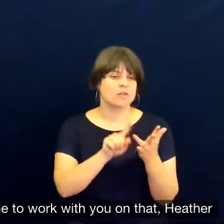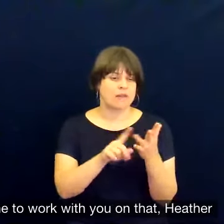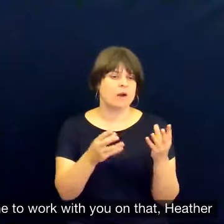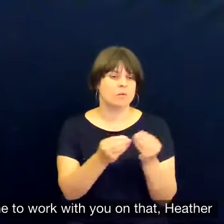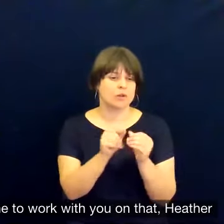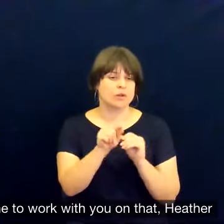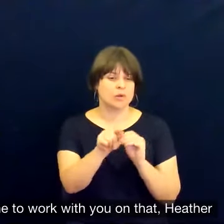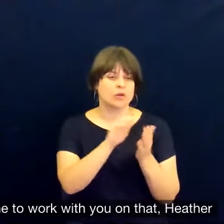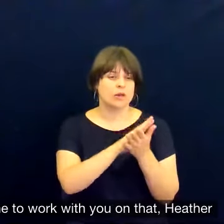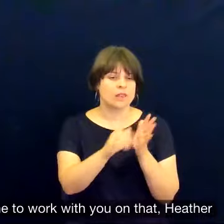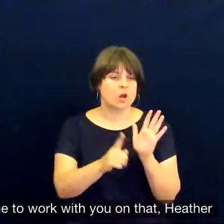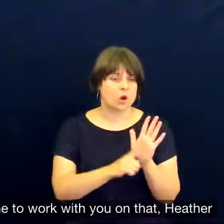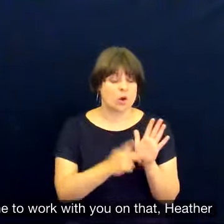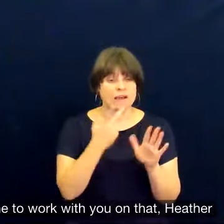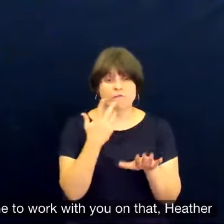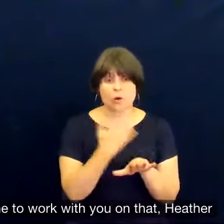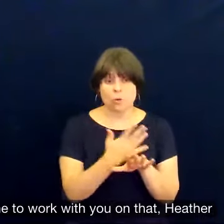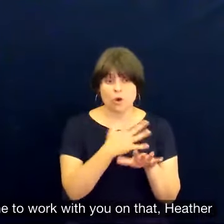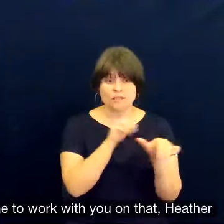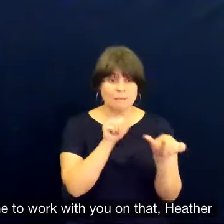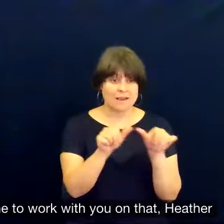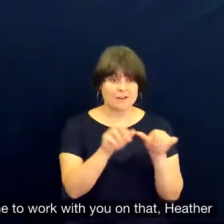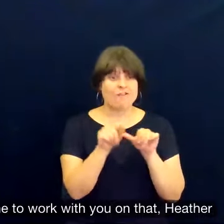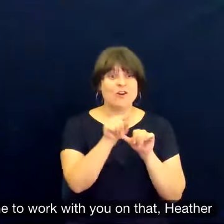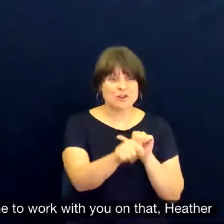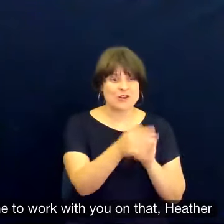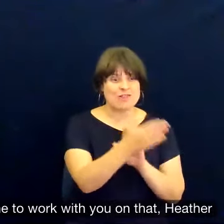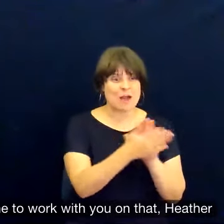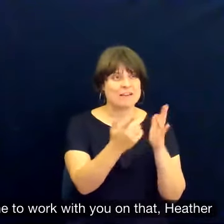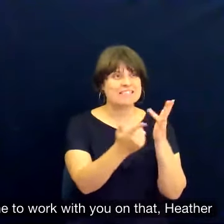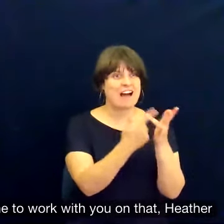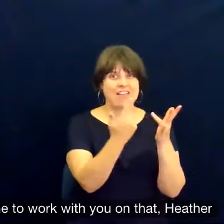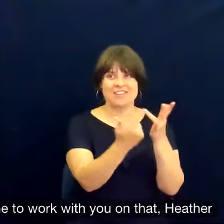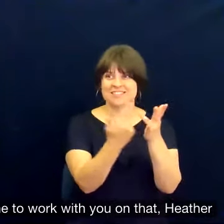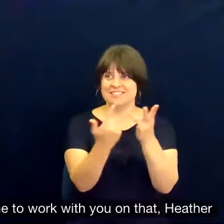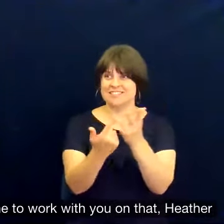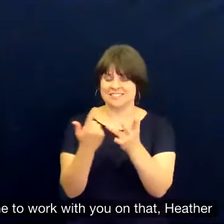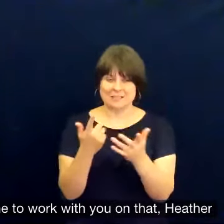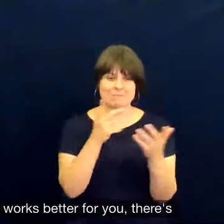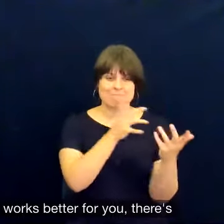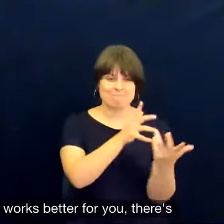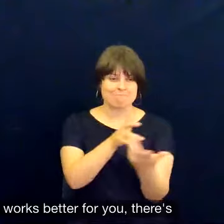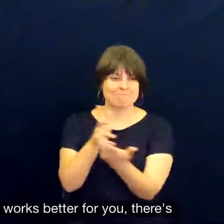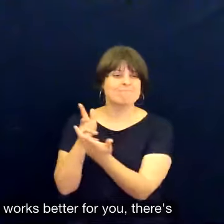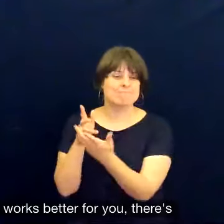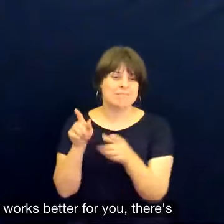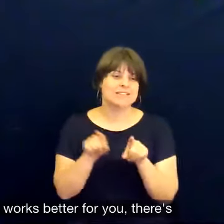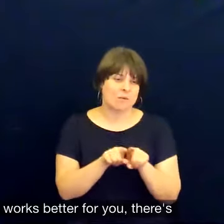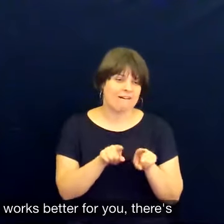Because I know for sure if it works better for you, there's going to be a lot of other people that it works better for too.